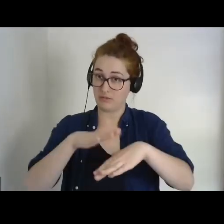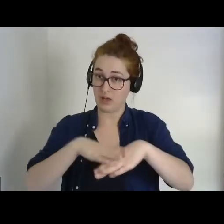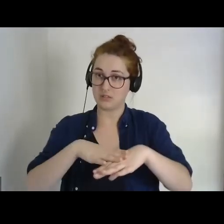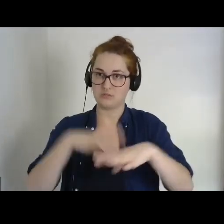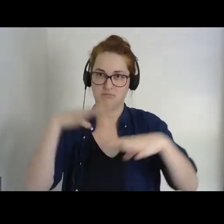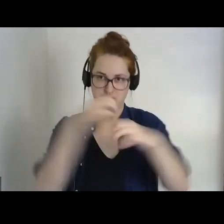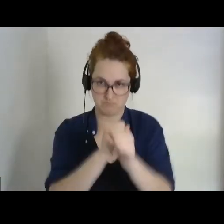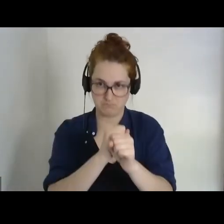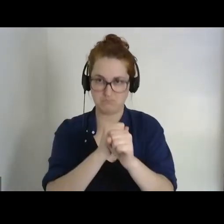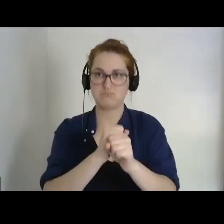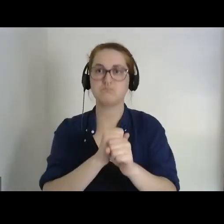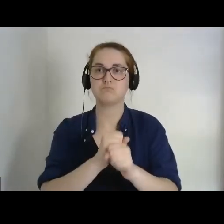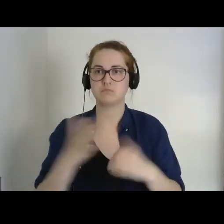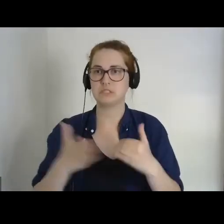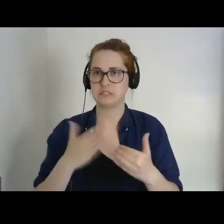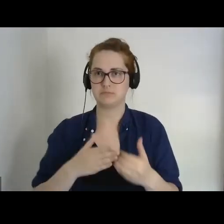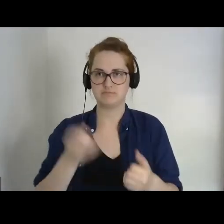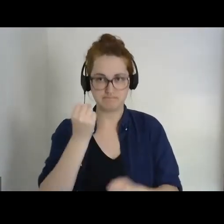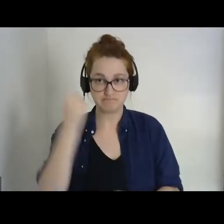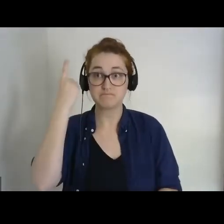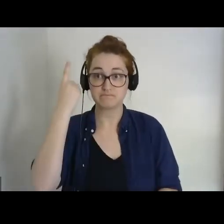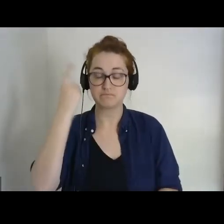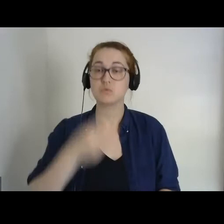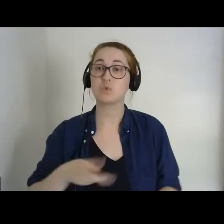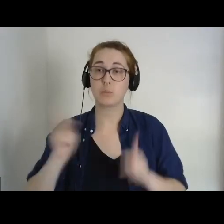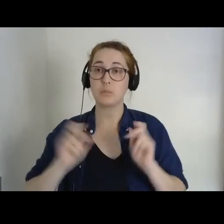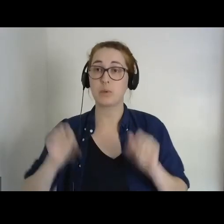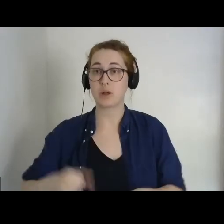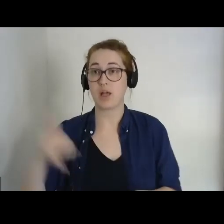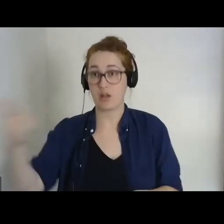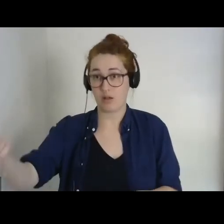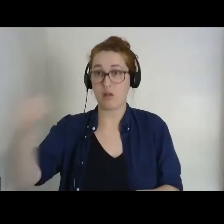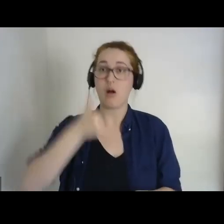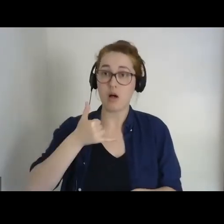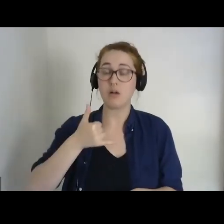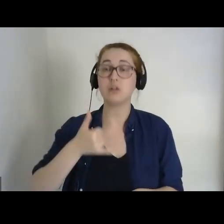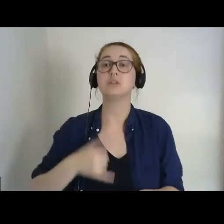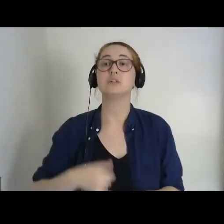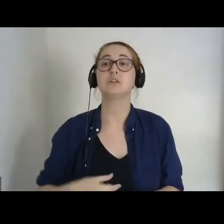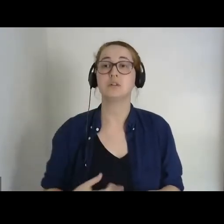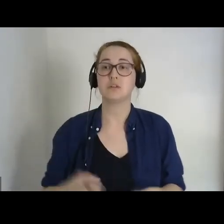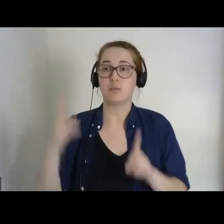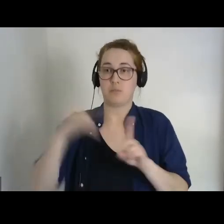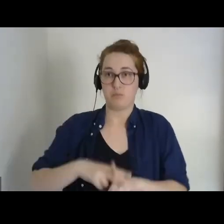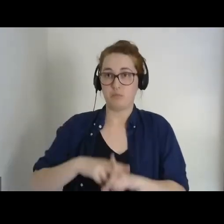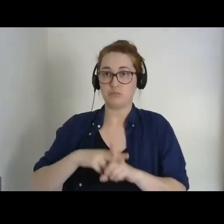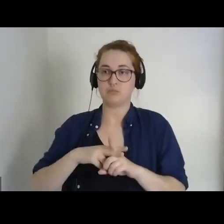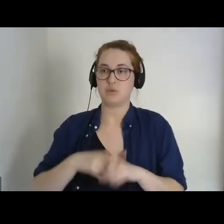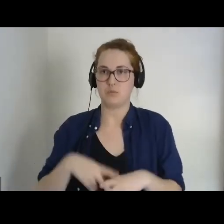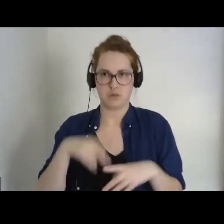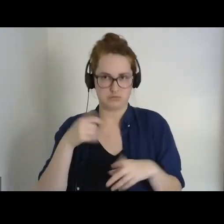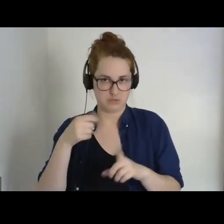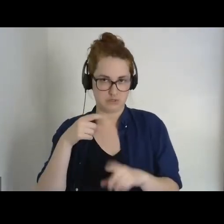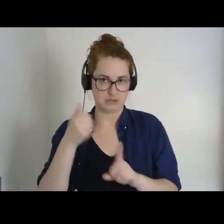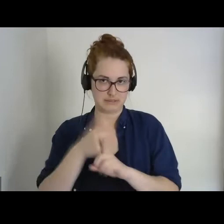can call and get a free confidential half-an-hour appointment with one of our lawyers for legal advice